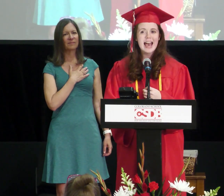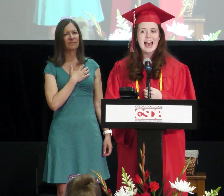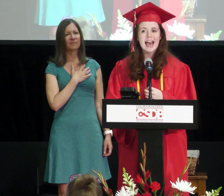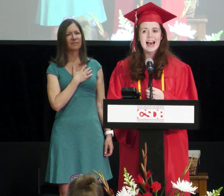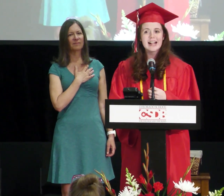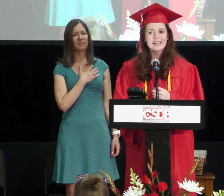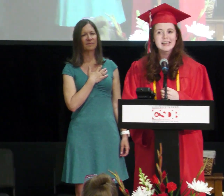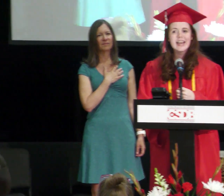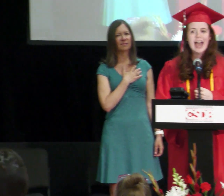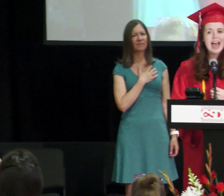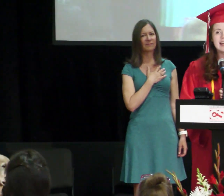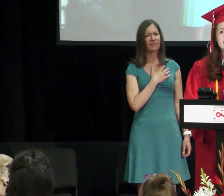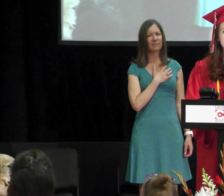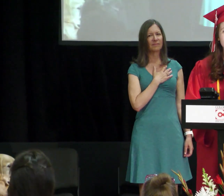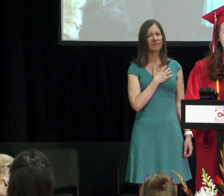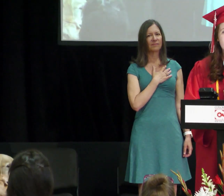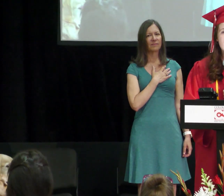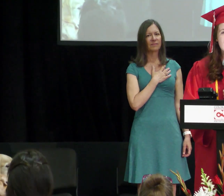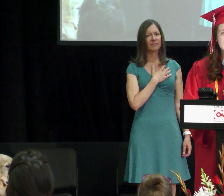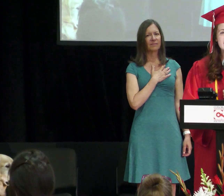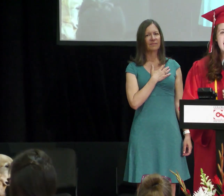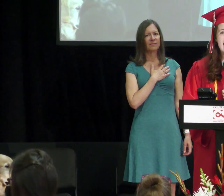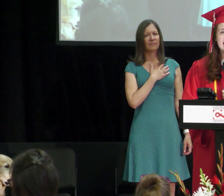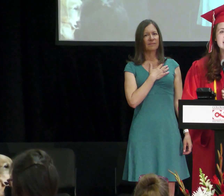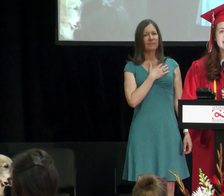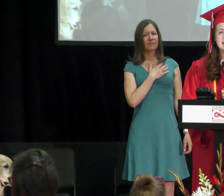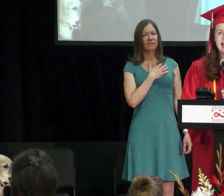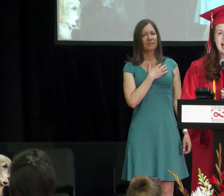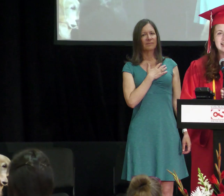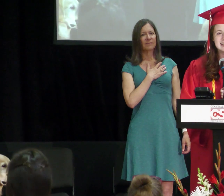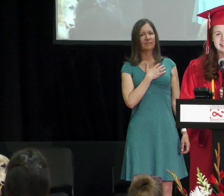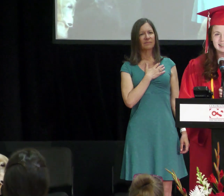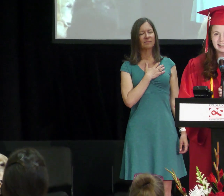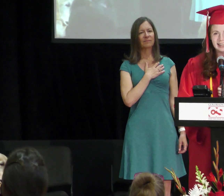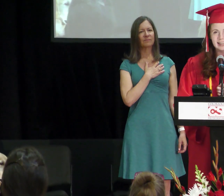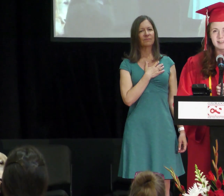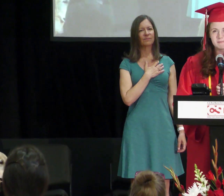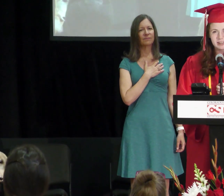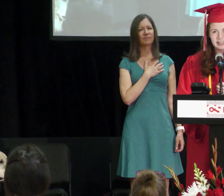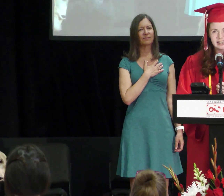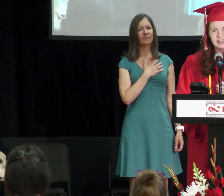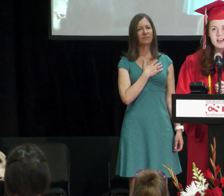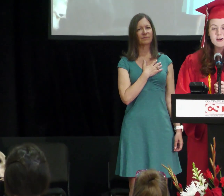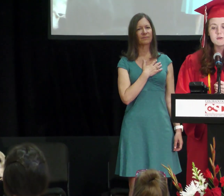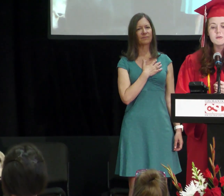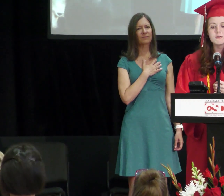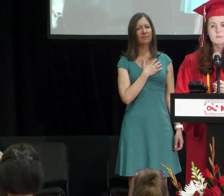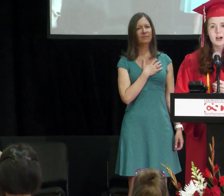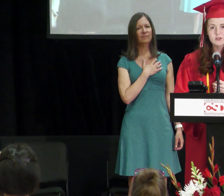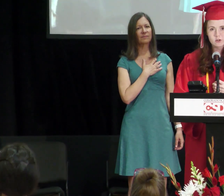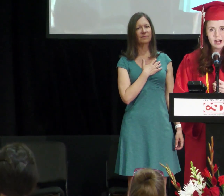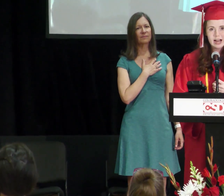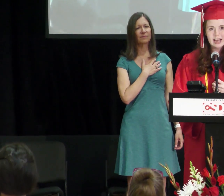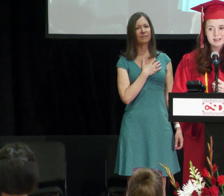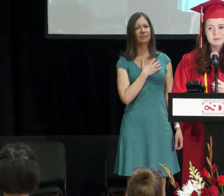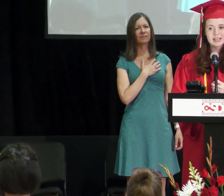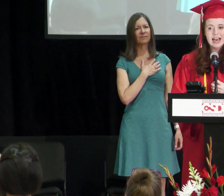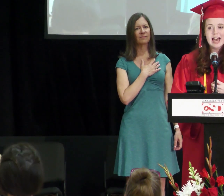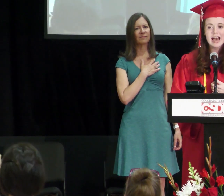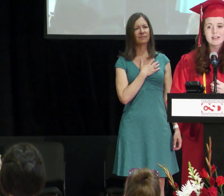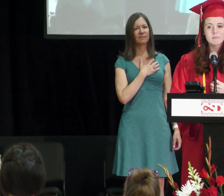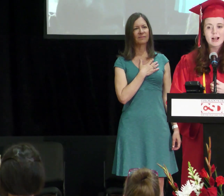hailed at the twilight's last gleaming, whose broad stripes